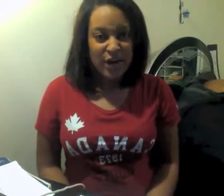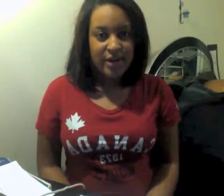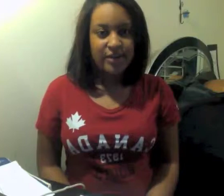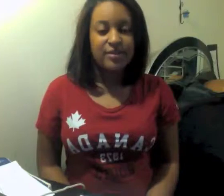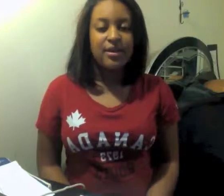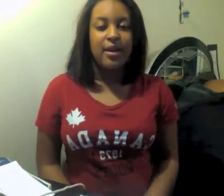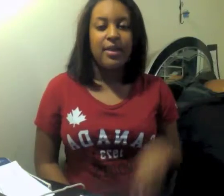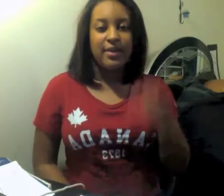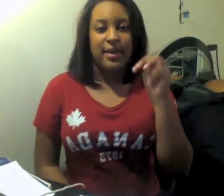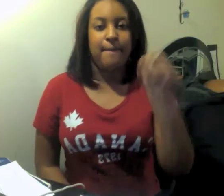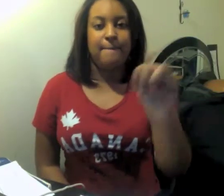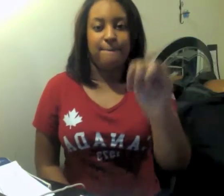words like